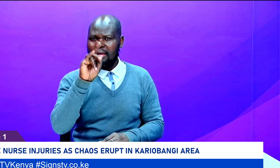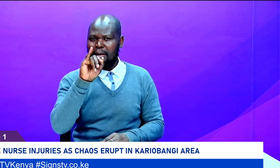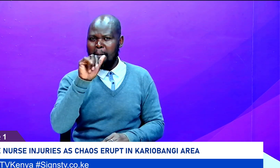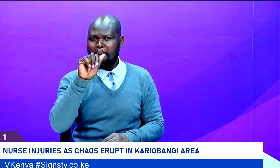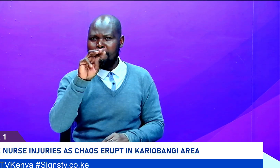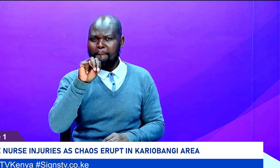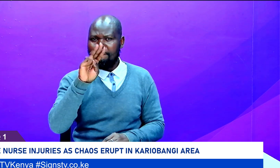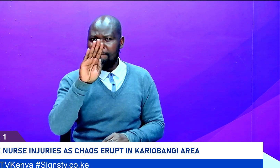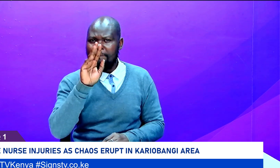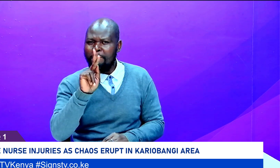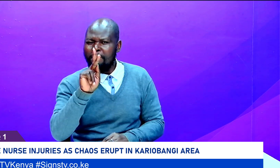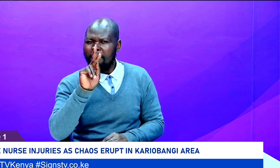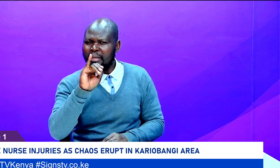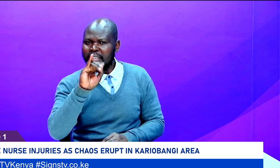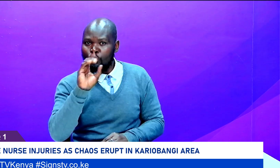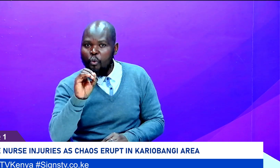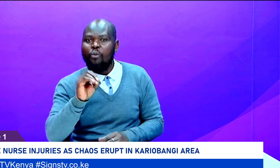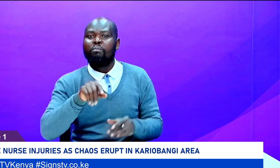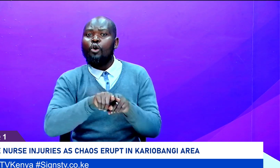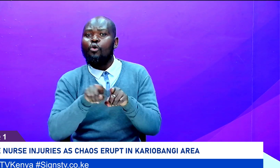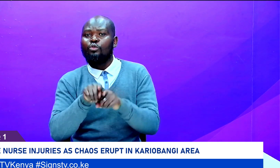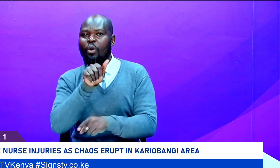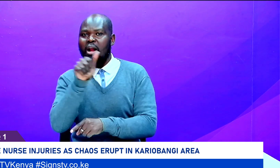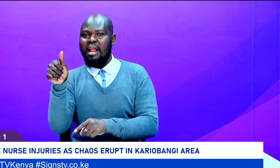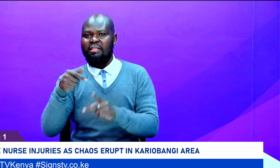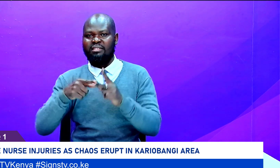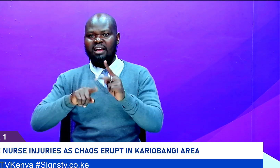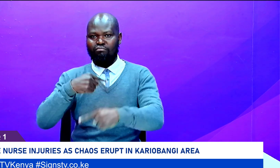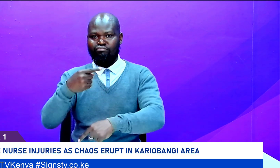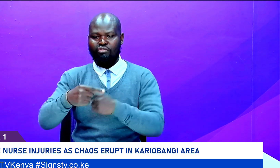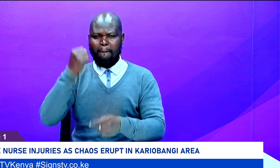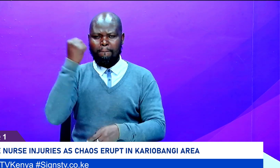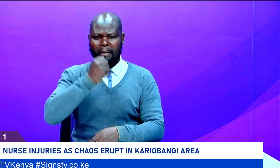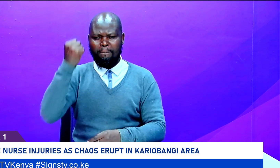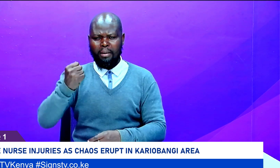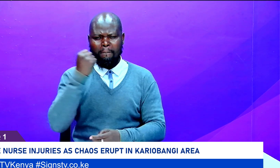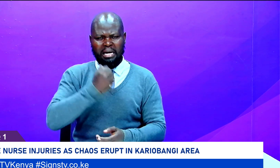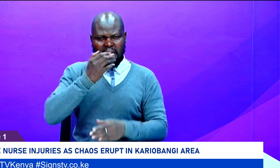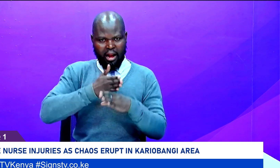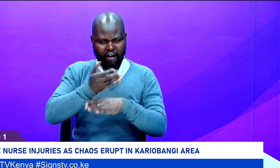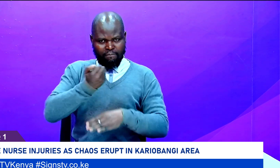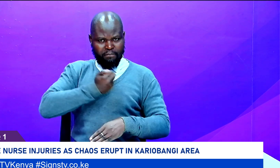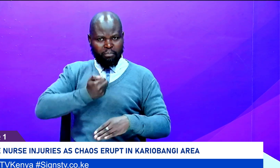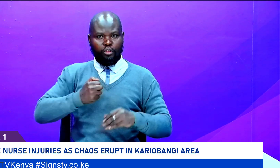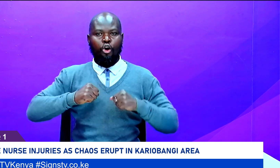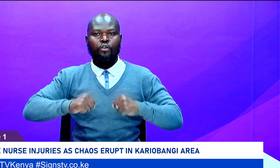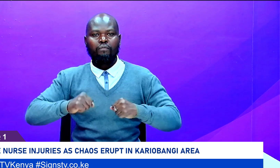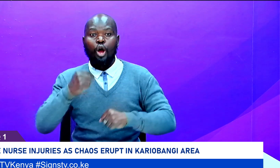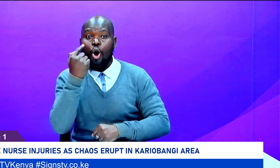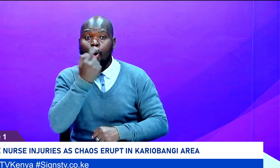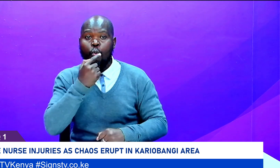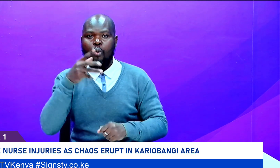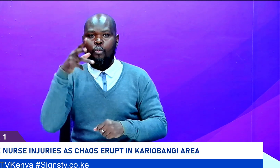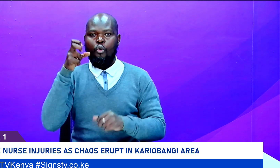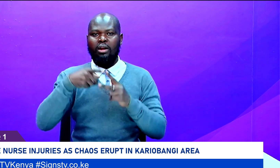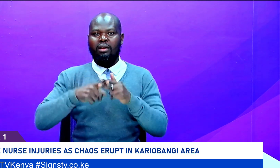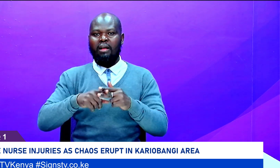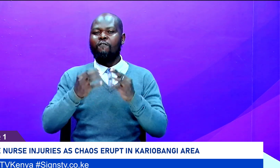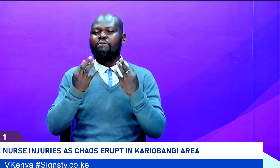Kiamaiko allegedly stabbed an officer who was attempting to free a suspect arrested